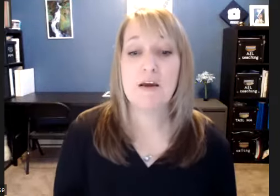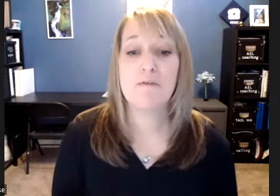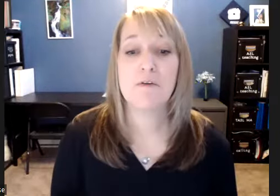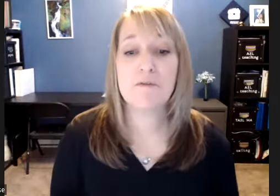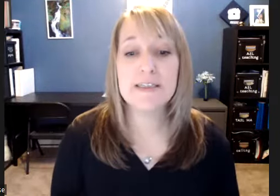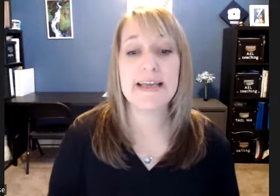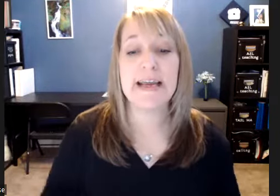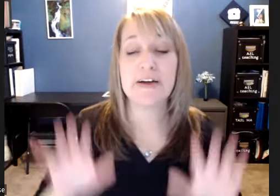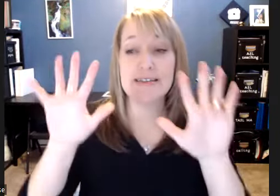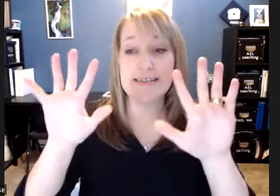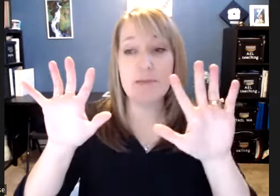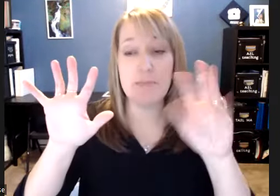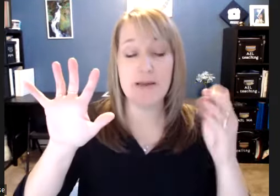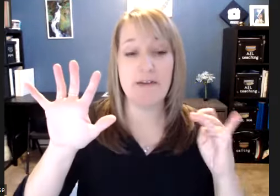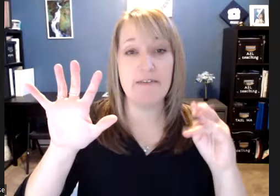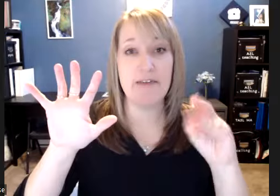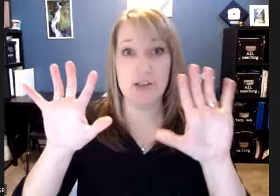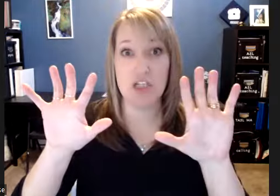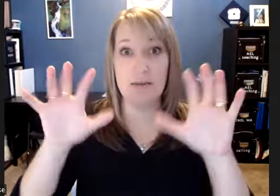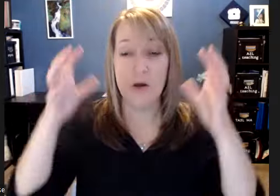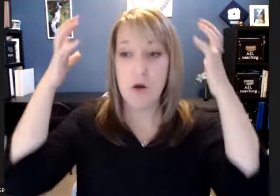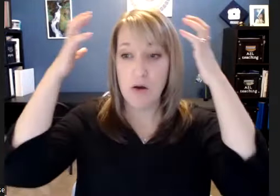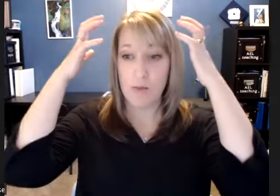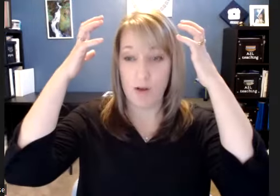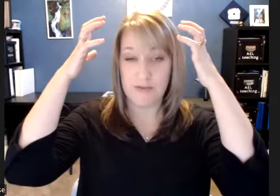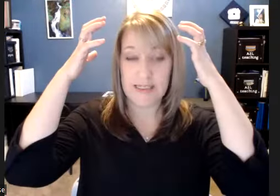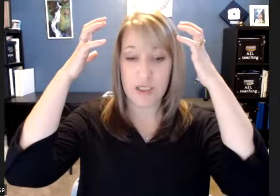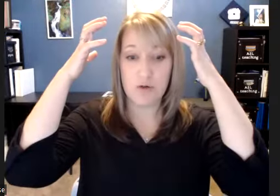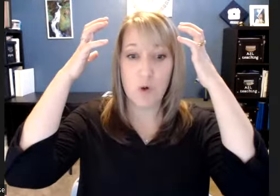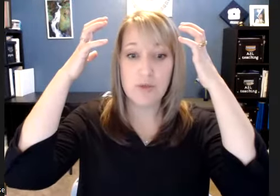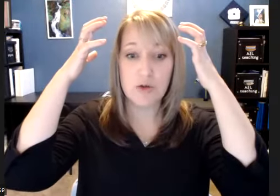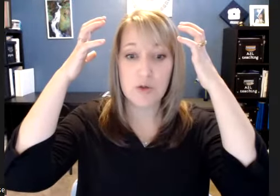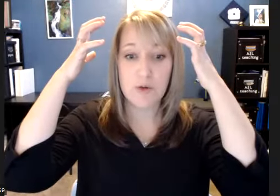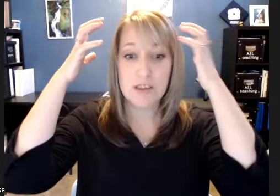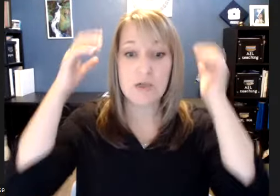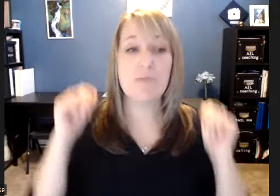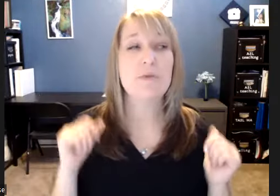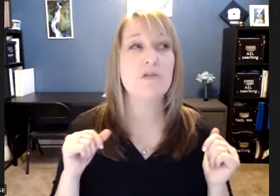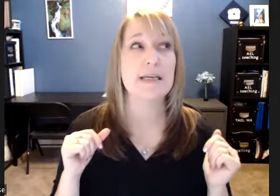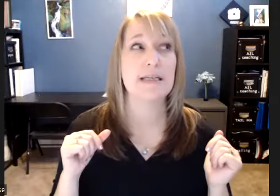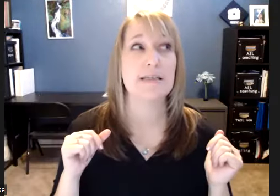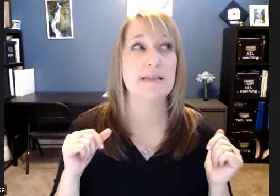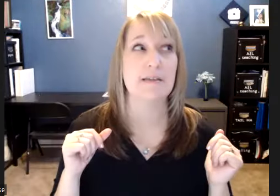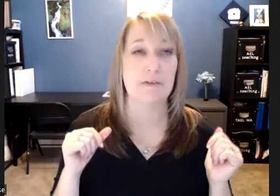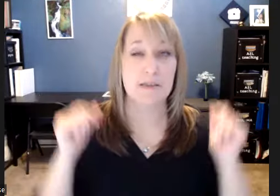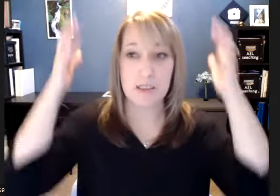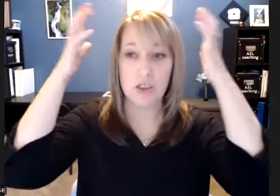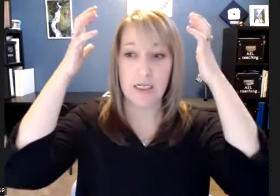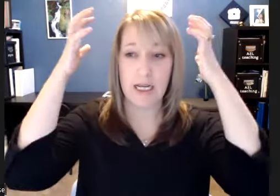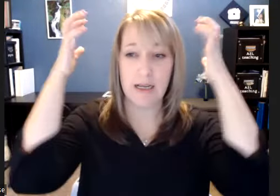For frizzy hair, it's the same bent 5 hand shape, palms facing you, only the movement is different. You're going to kind of come